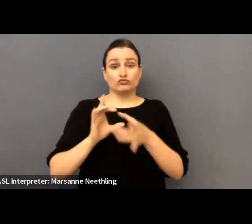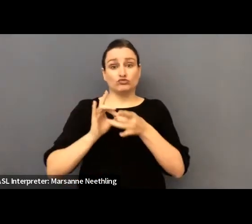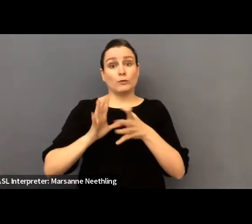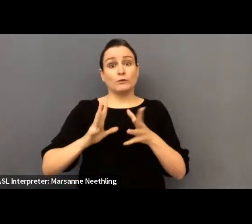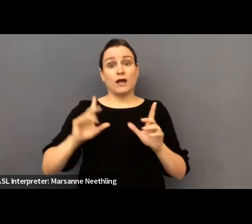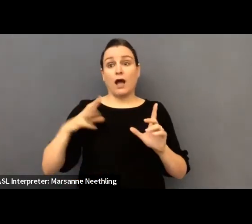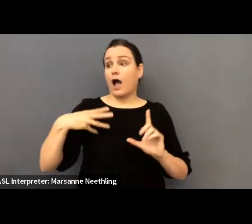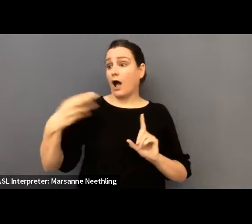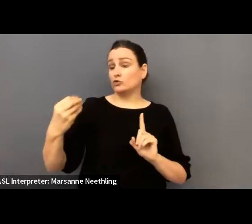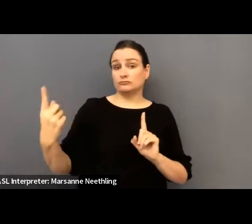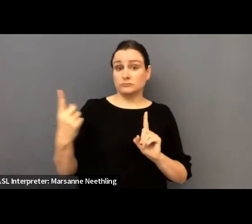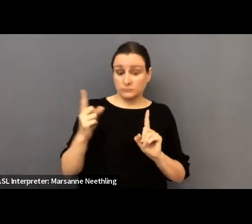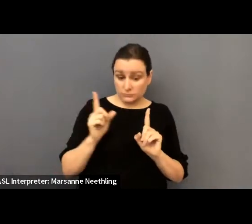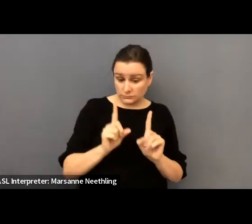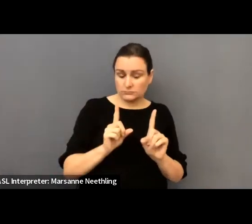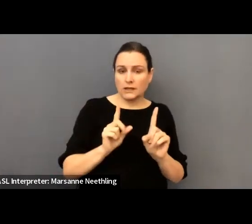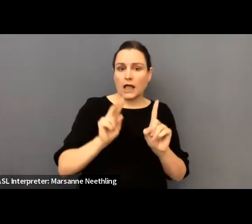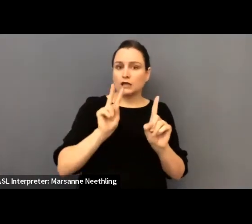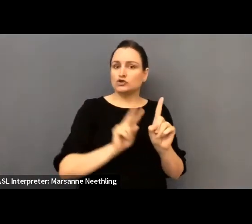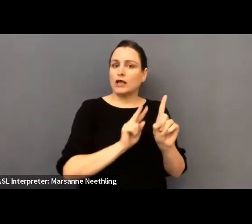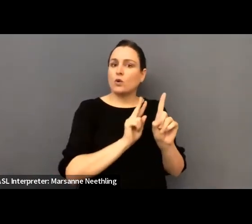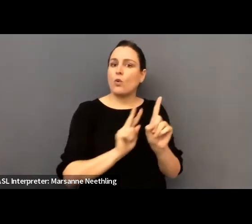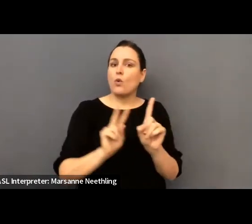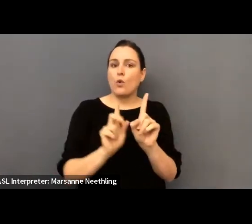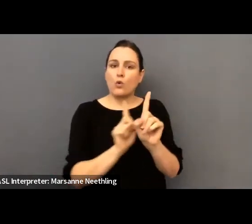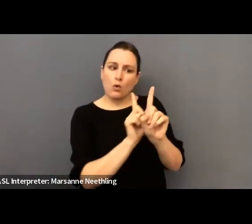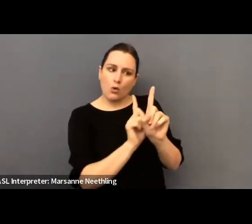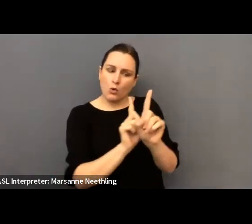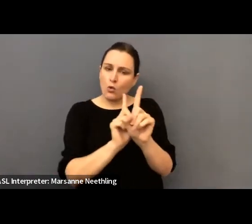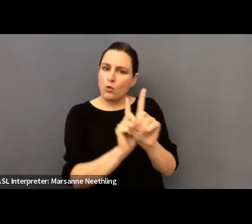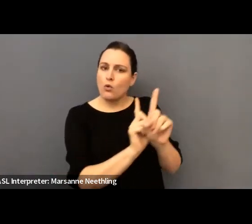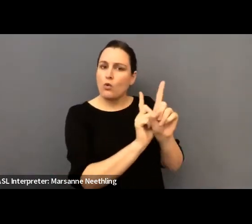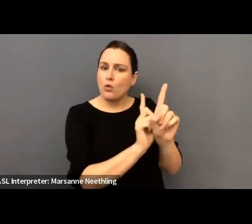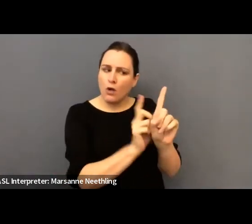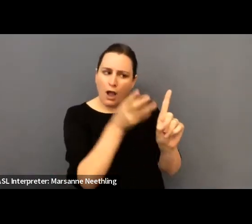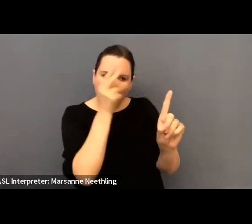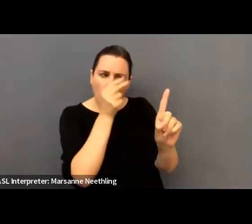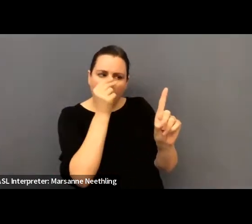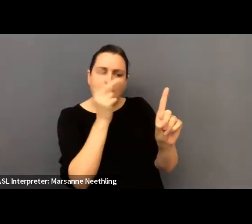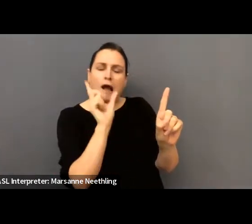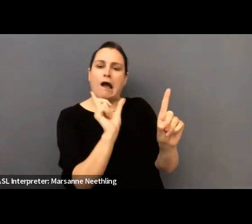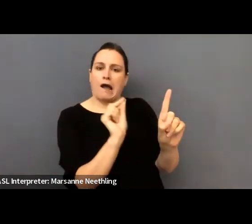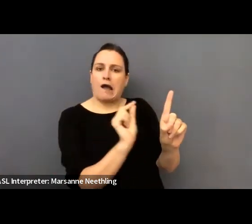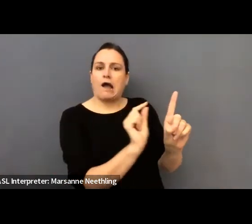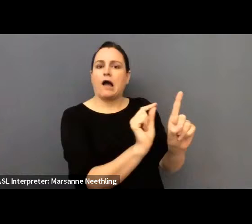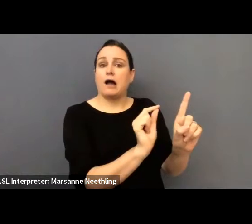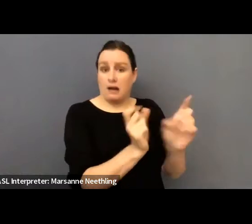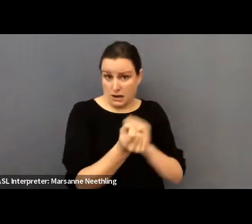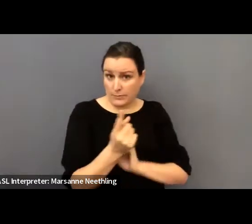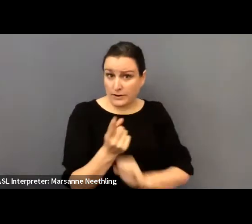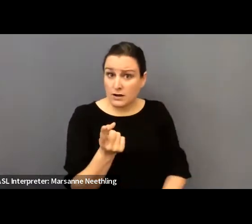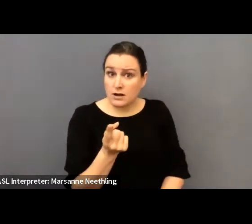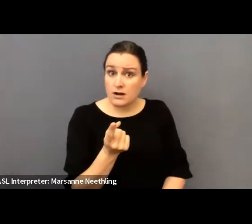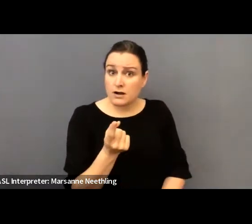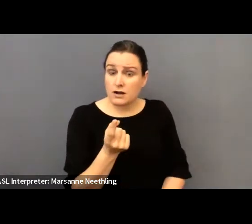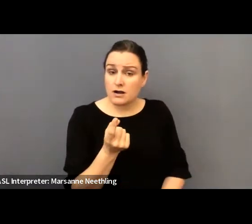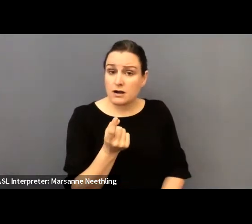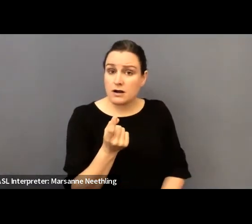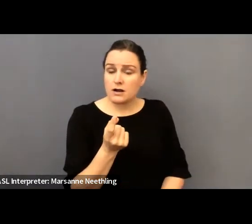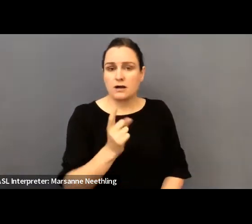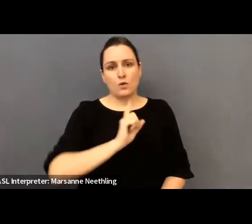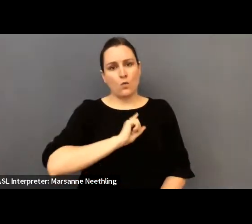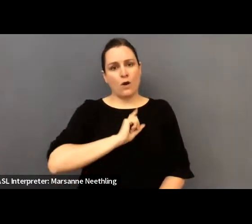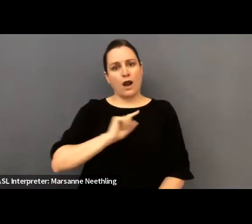shadowing your more qualified sign language interpreter and to learn, and so that we can quickly create a pool of